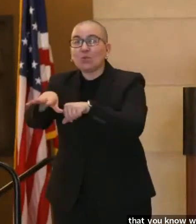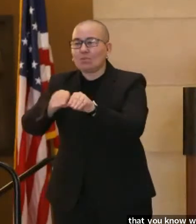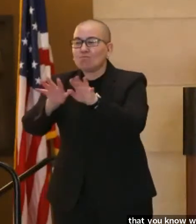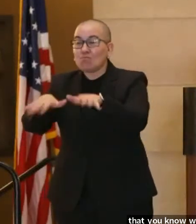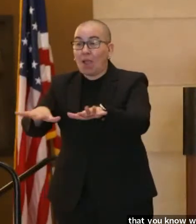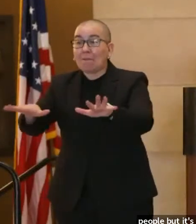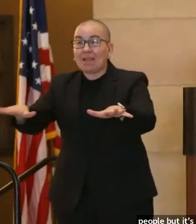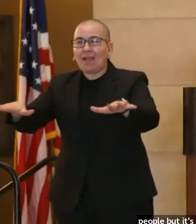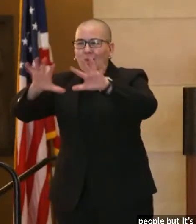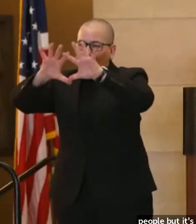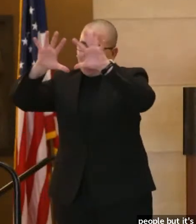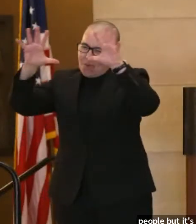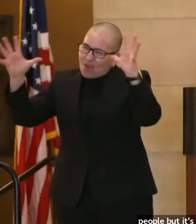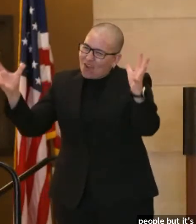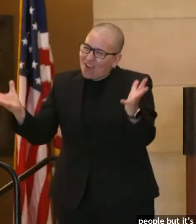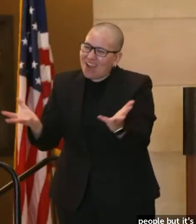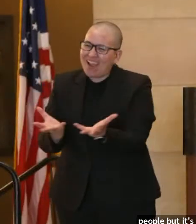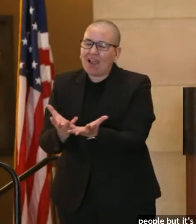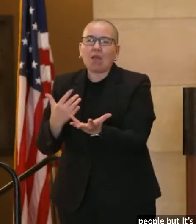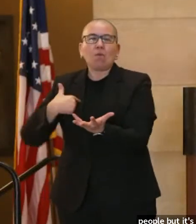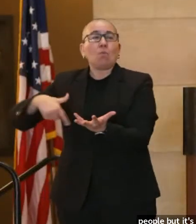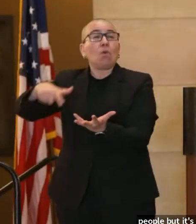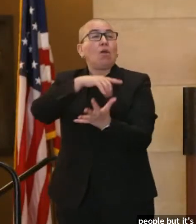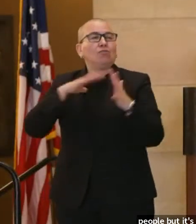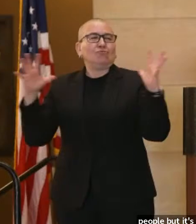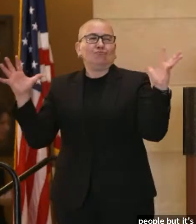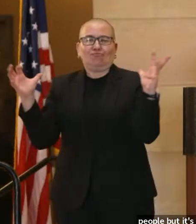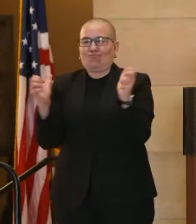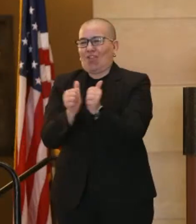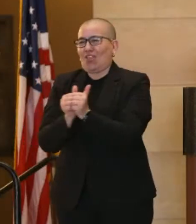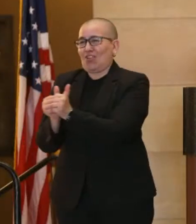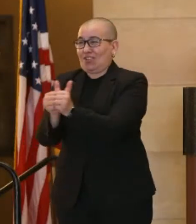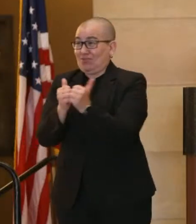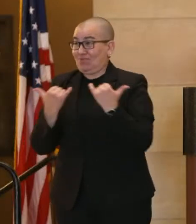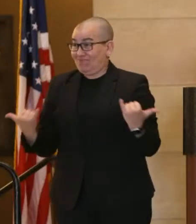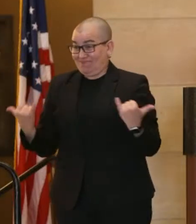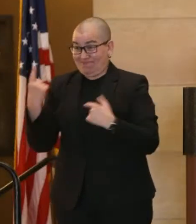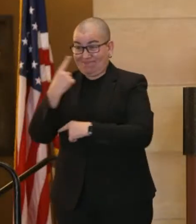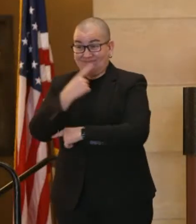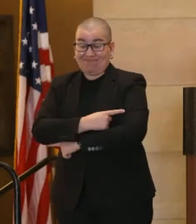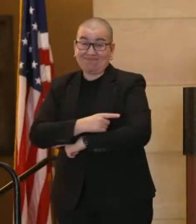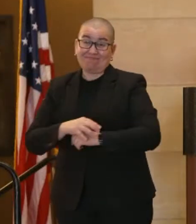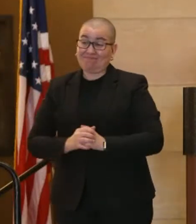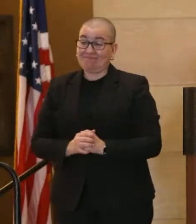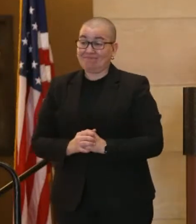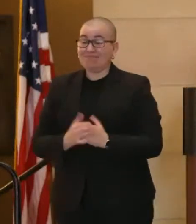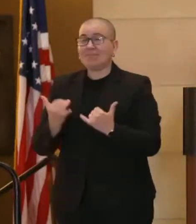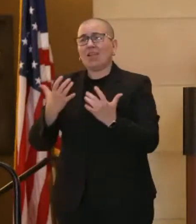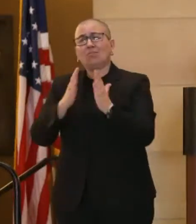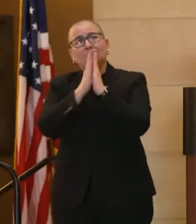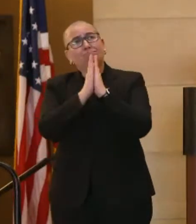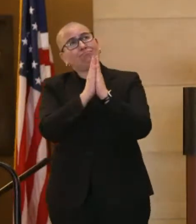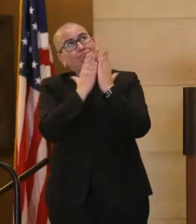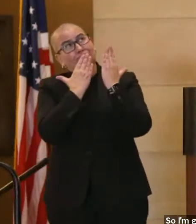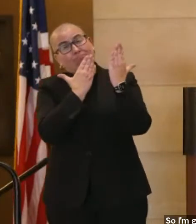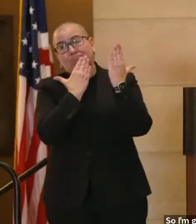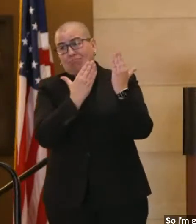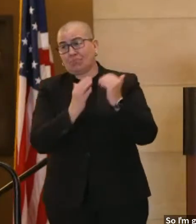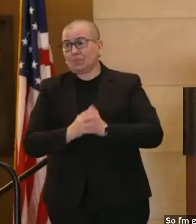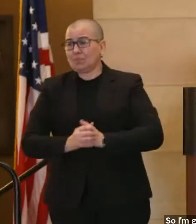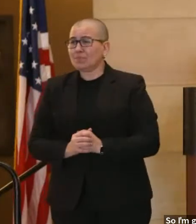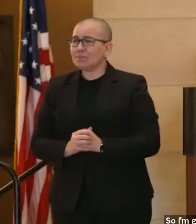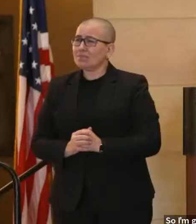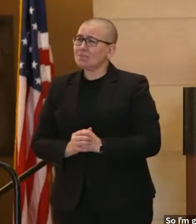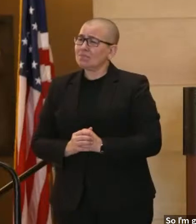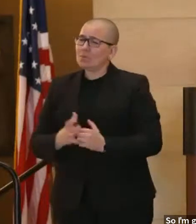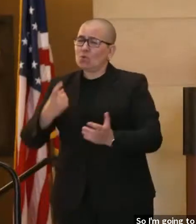together. So I'm going to say a prayer today, and also be able to acknowledge in a prayerful way,